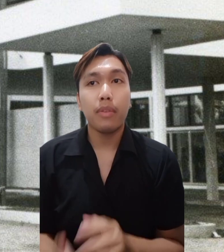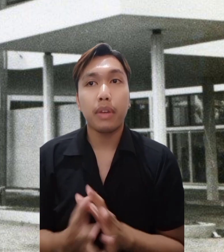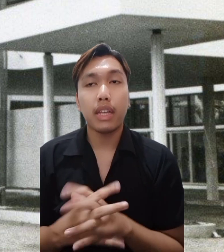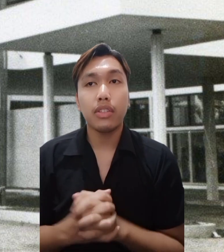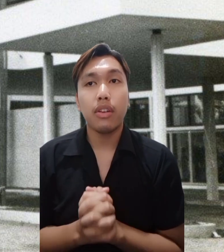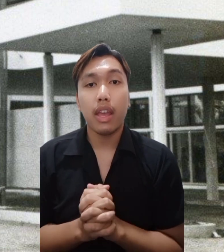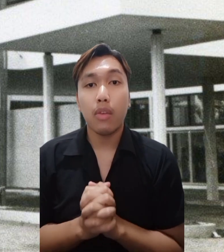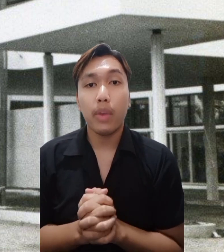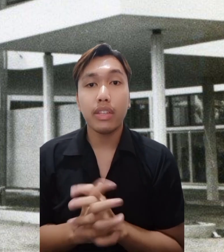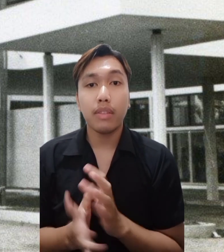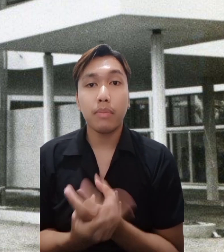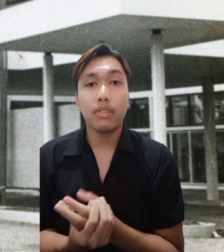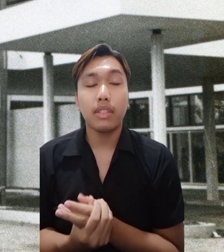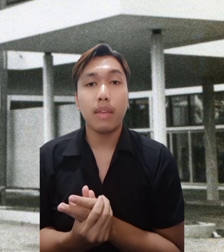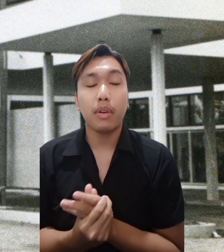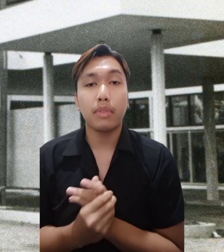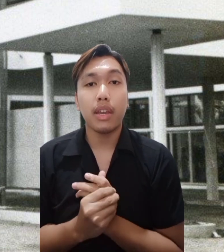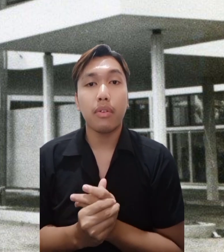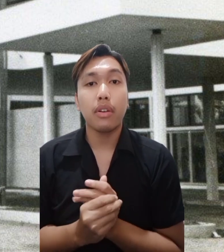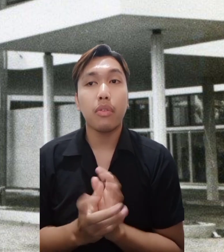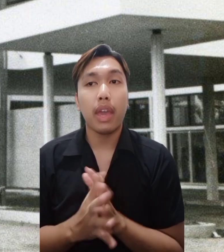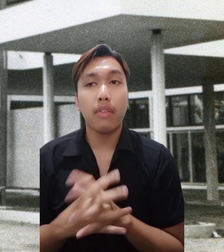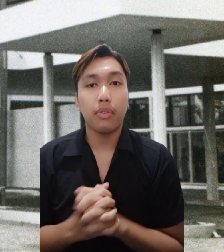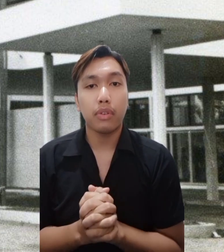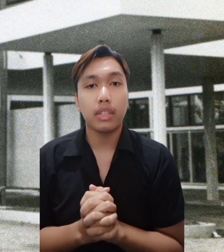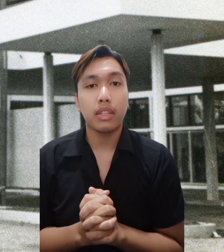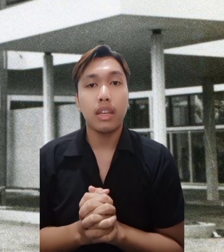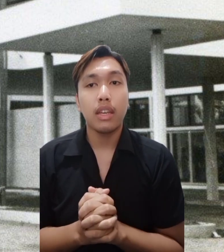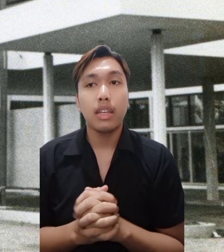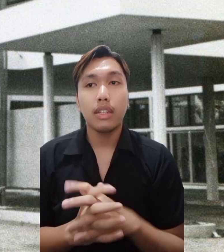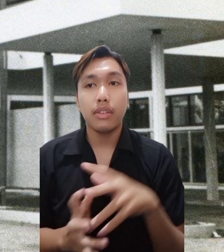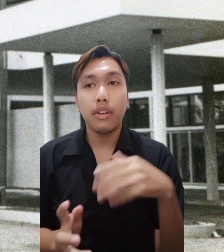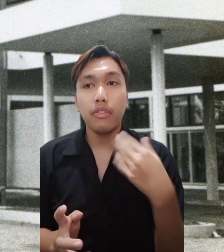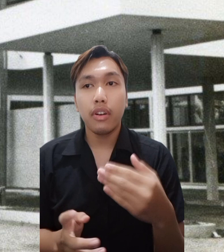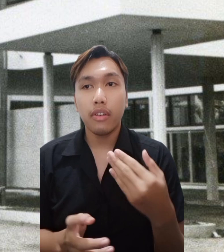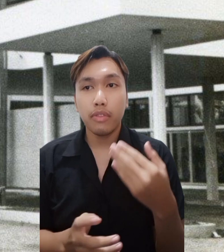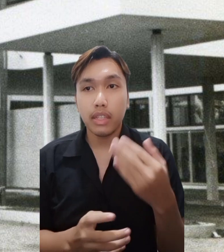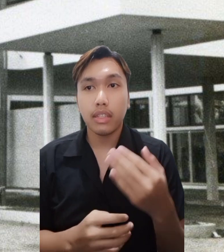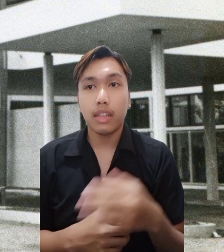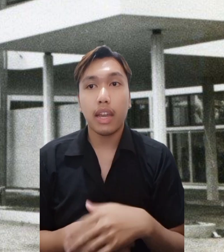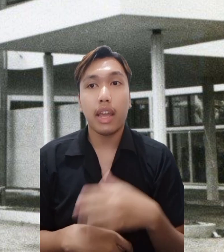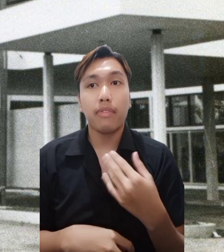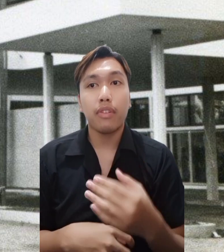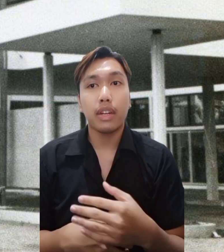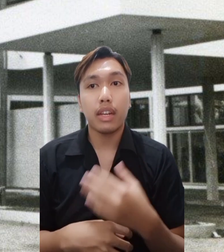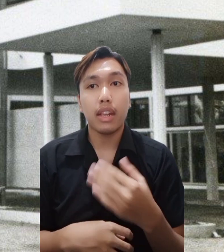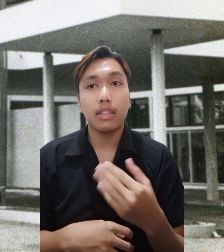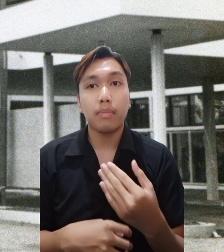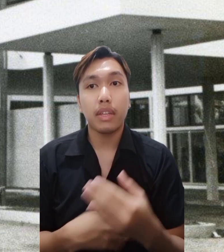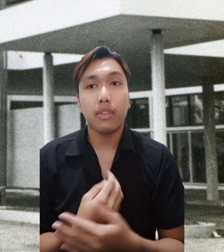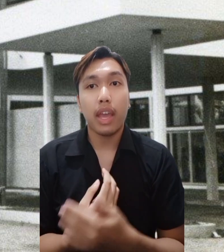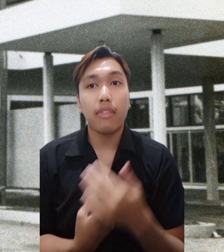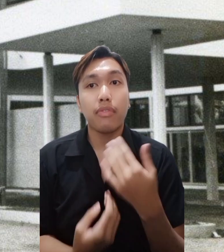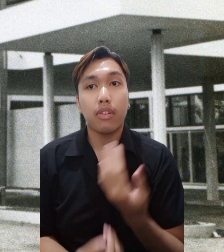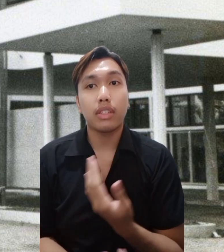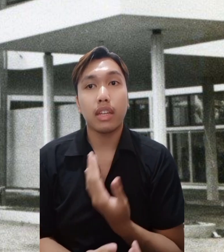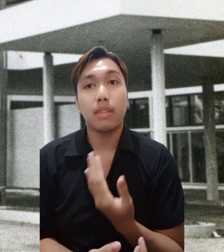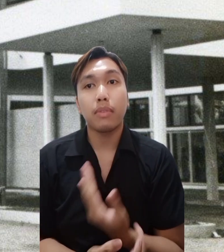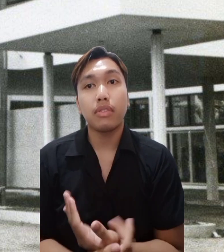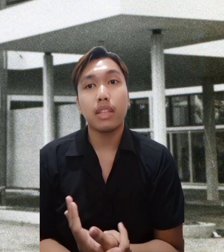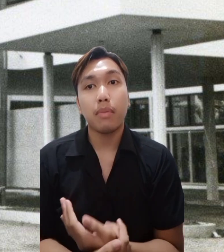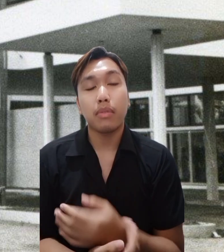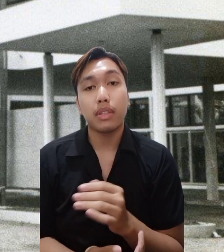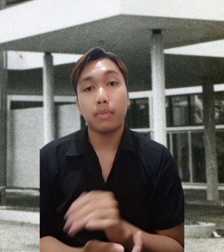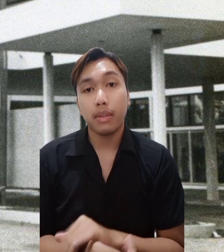Hostility from the National Aviation Museum of Thai Royal Air Force. The Royal is a Thai airport in East Bengal Air Force in